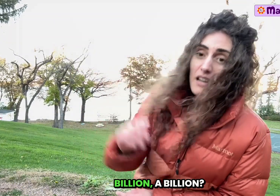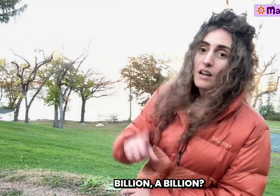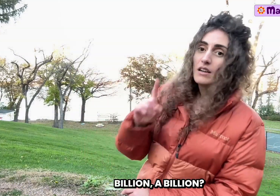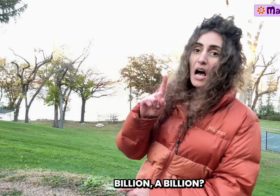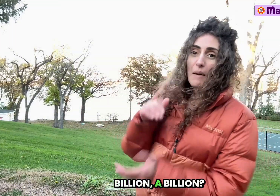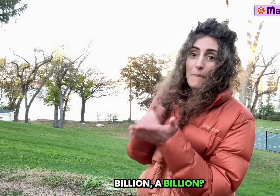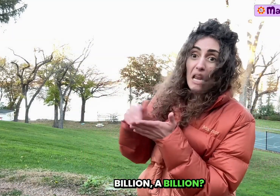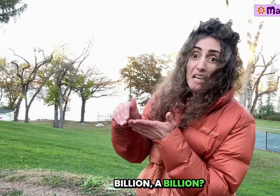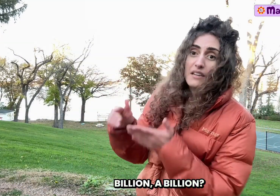a billion.